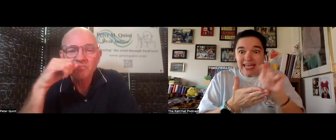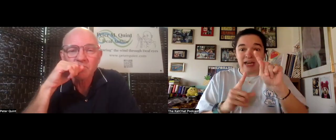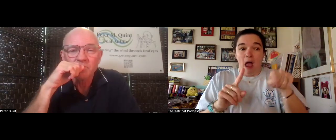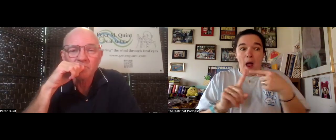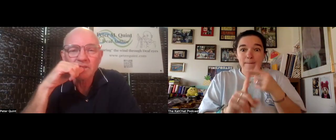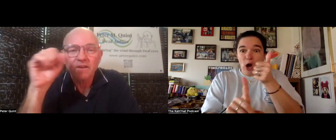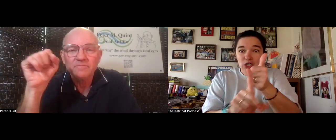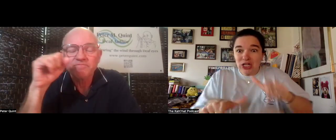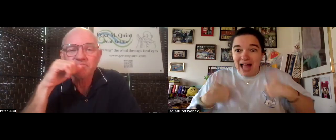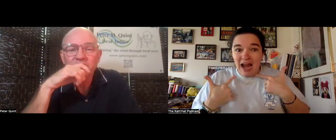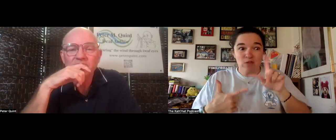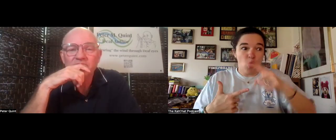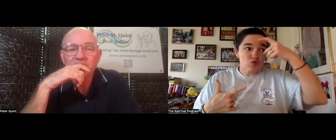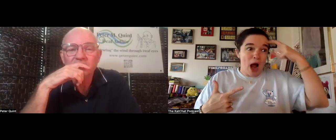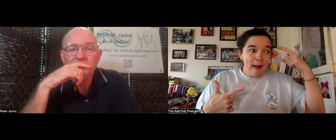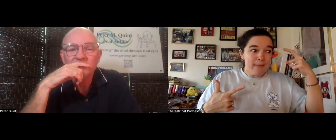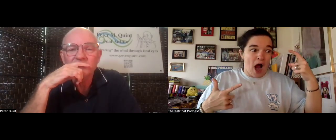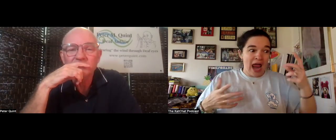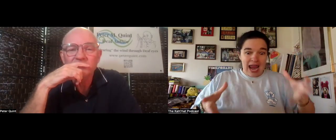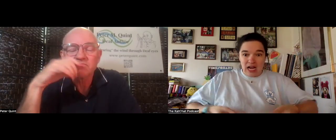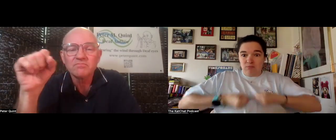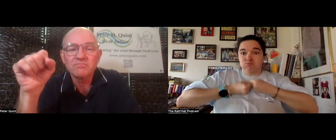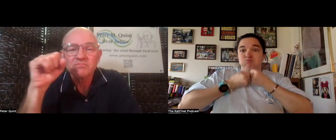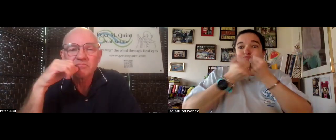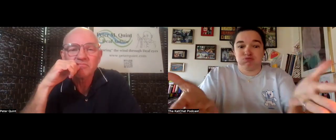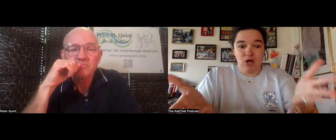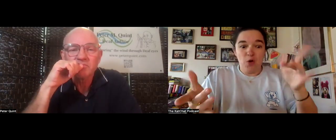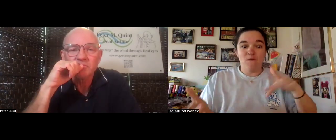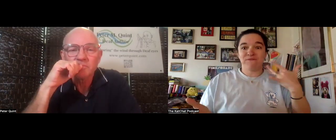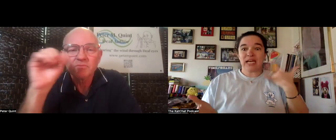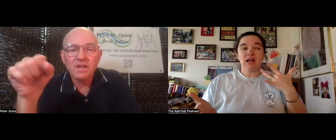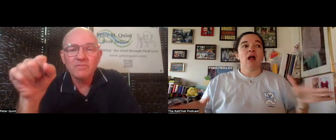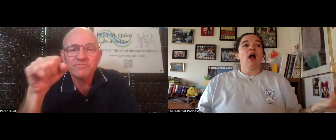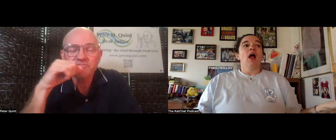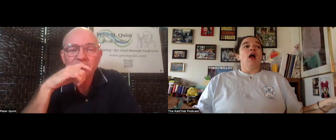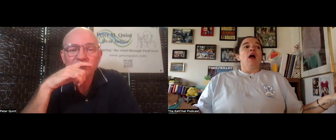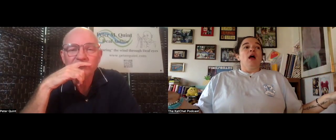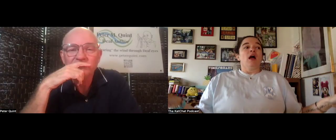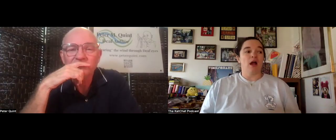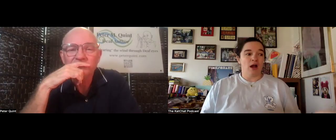they're writing Yeah. about your life, your trauma, it you Yeah. feel